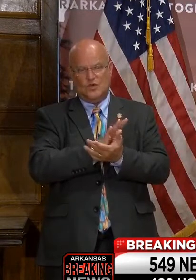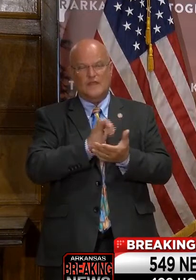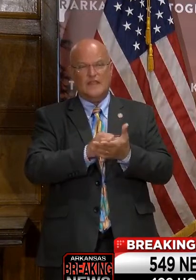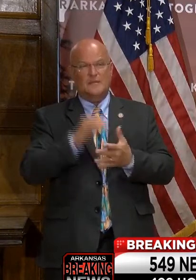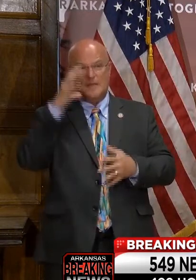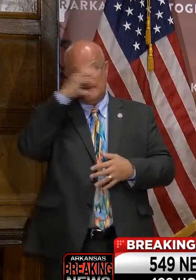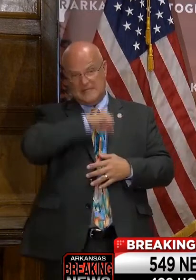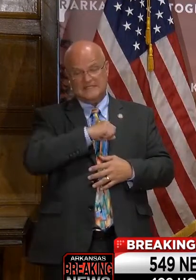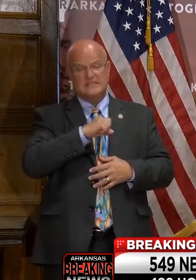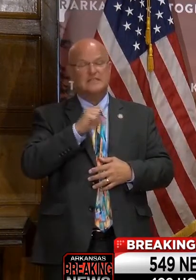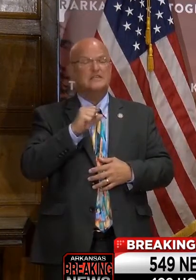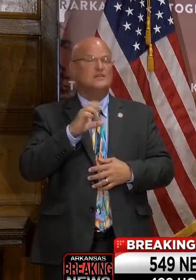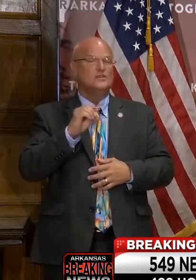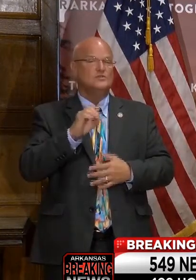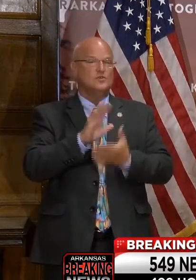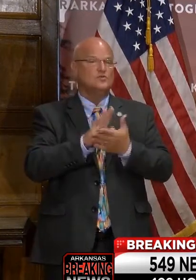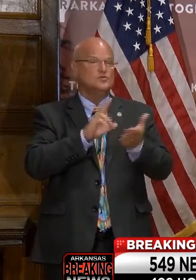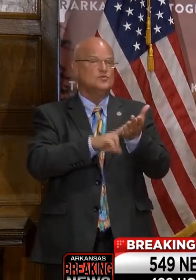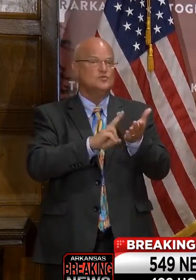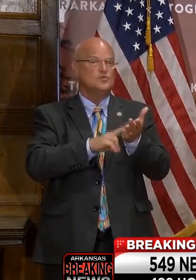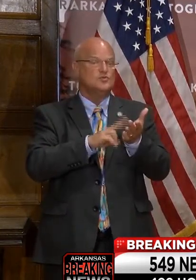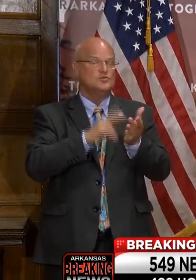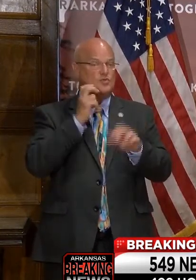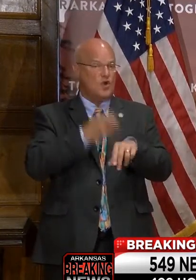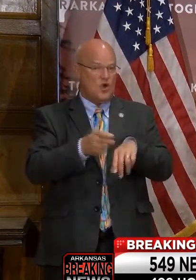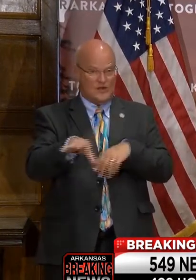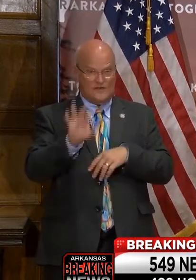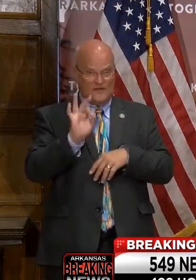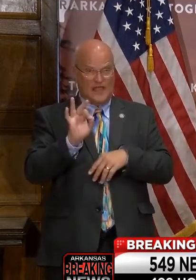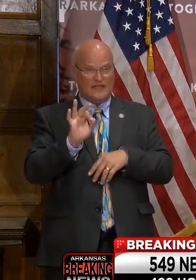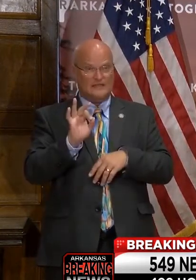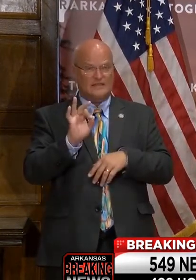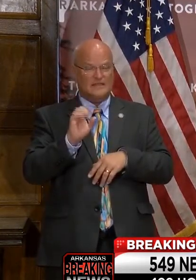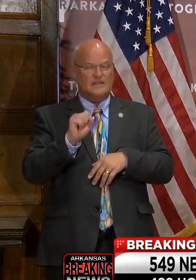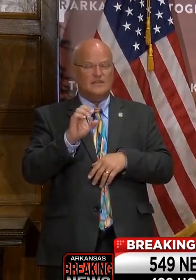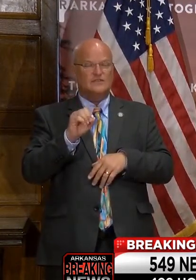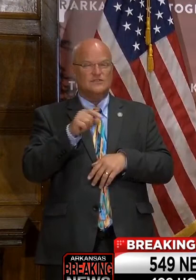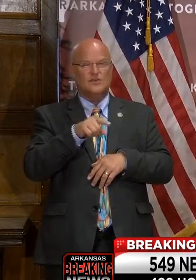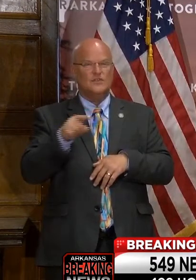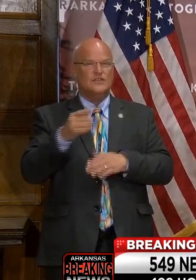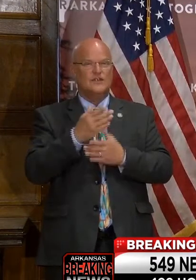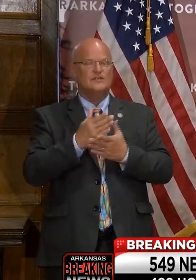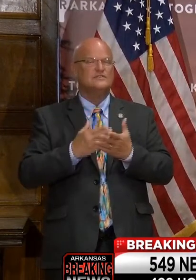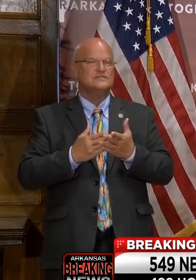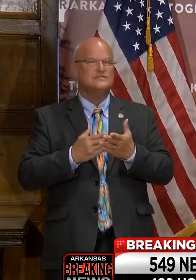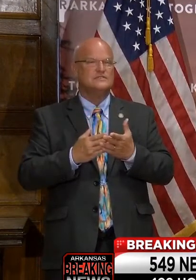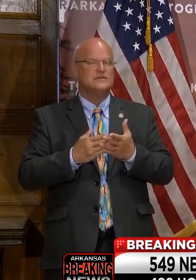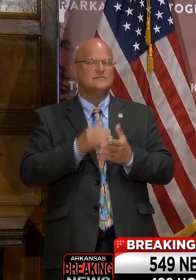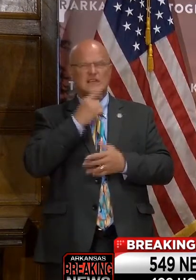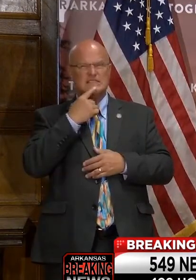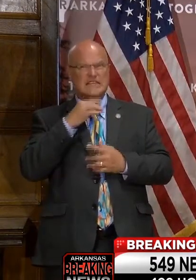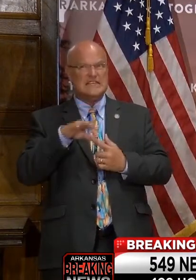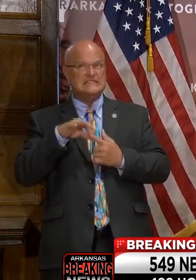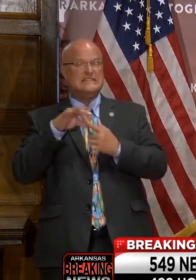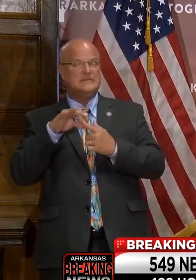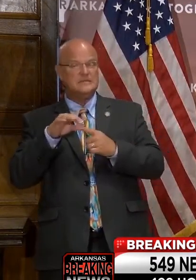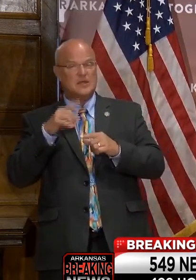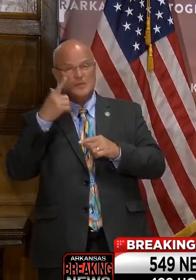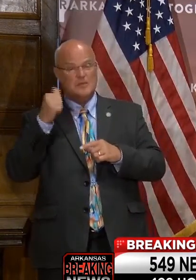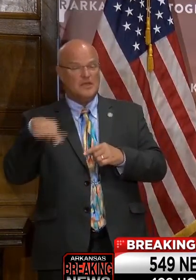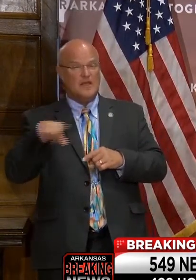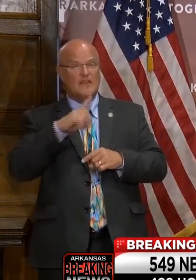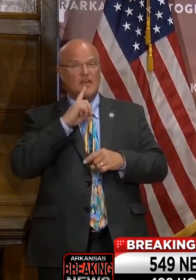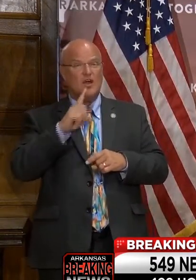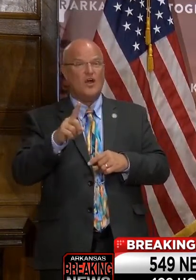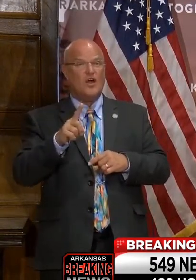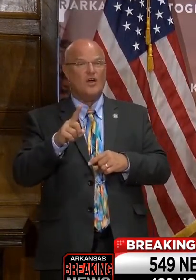be missing. And school nurses are hard to find. So there are some, I won't say exceptions, because they are